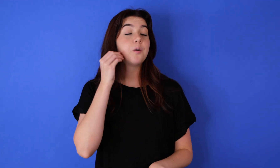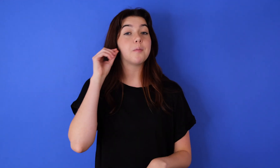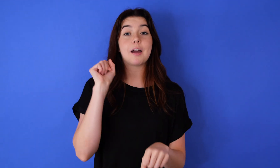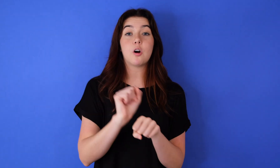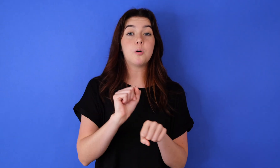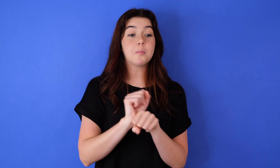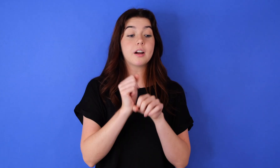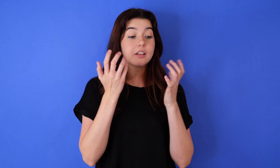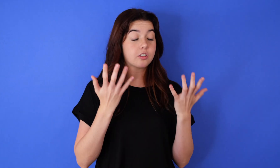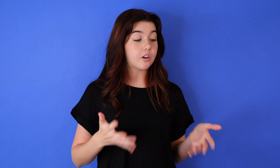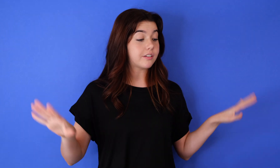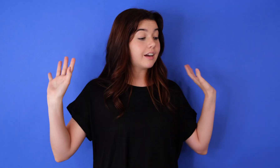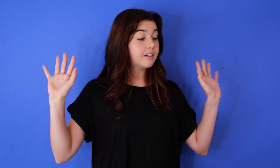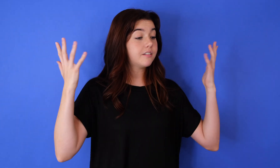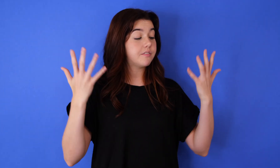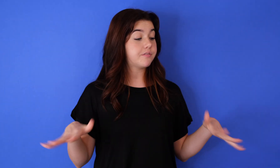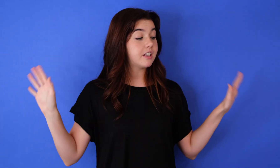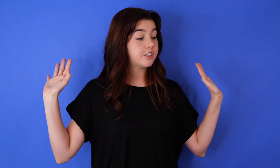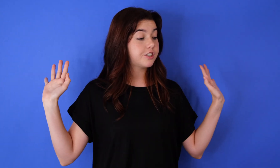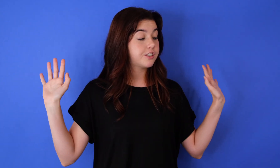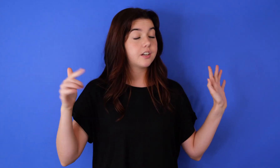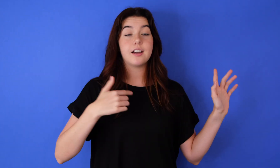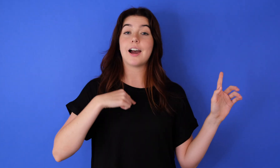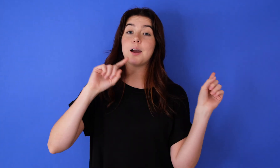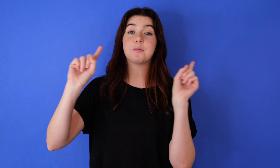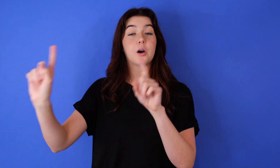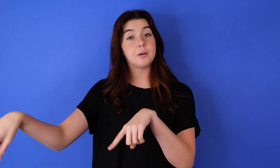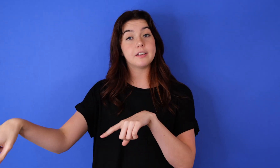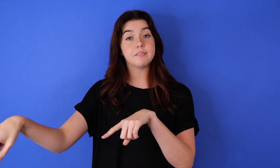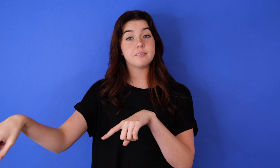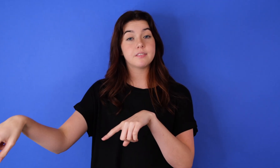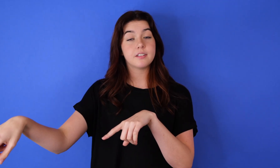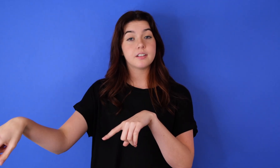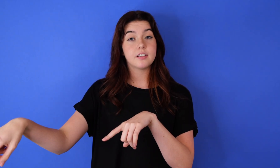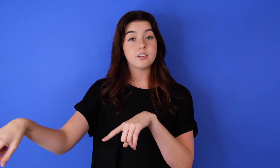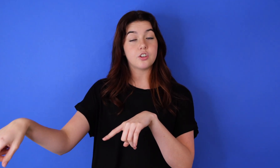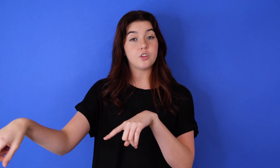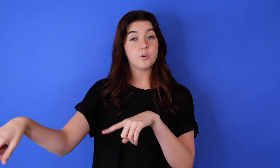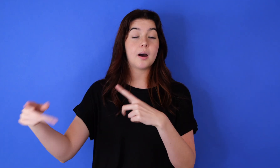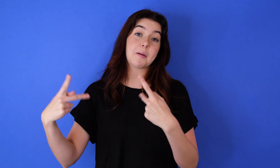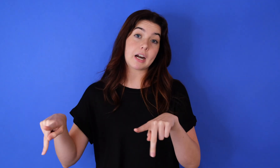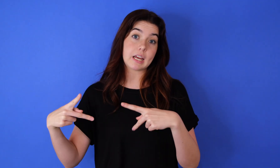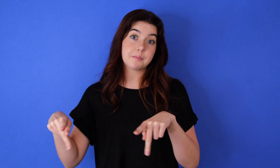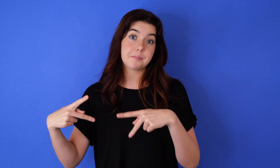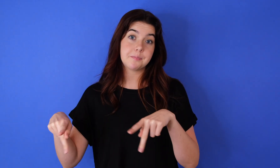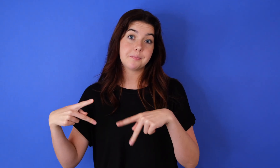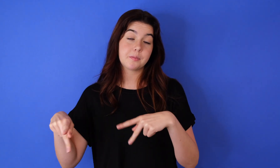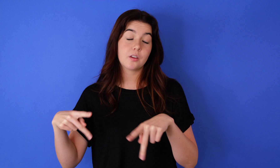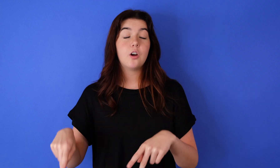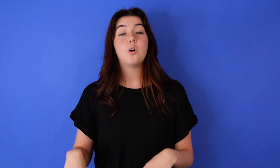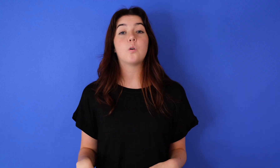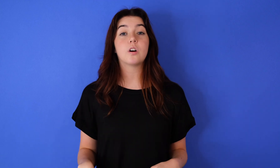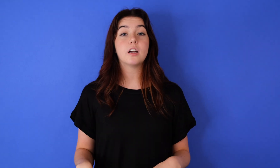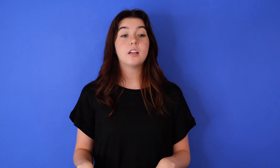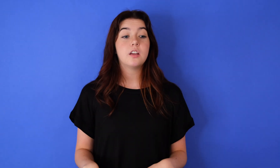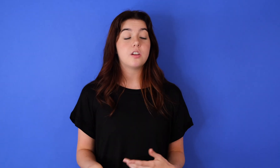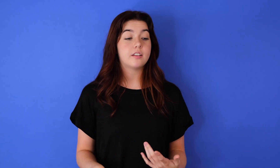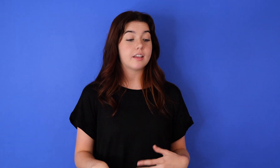my homework is all done, finished, I'm going to a party. Or you could